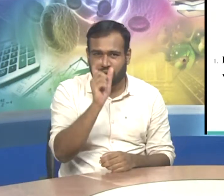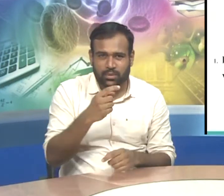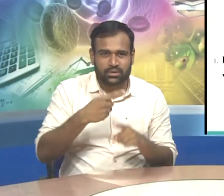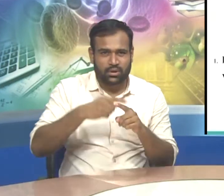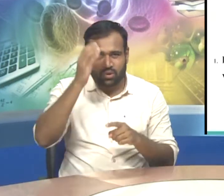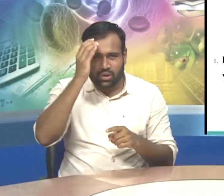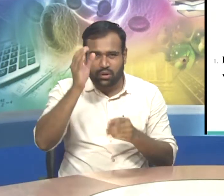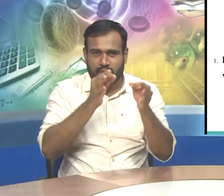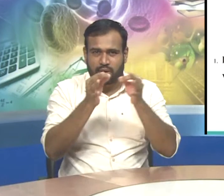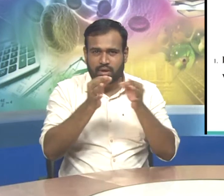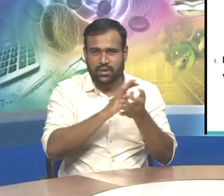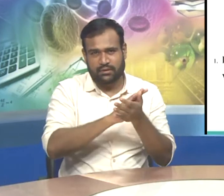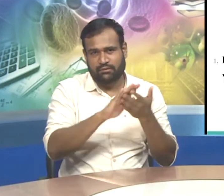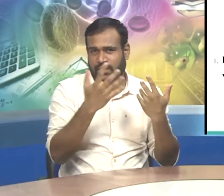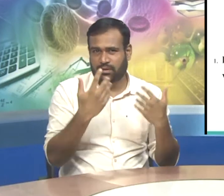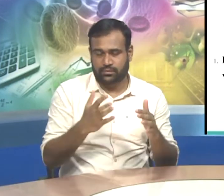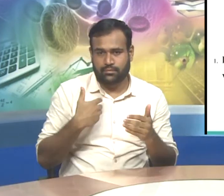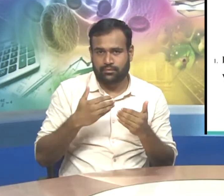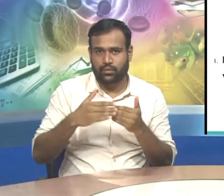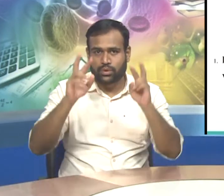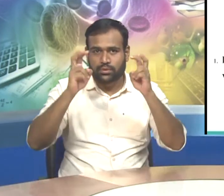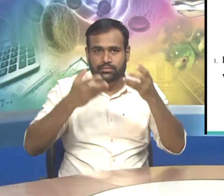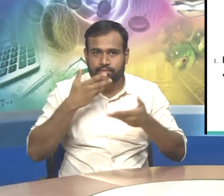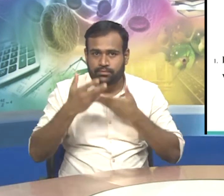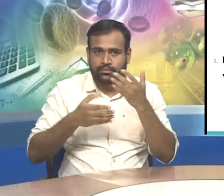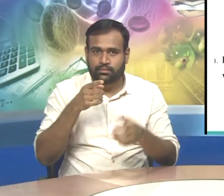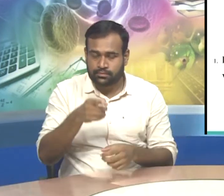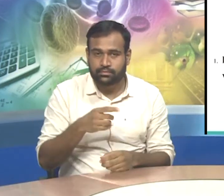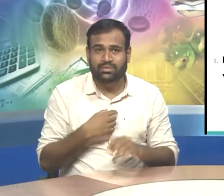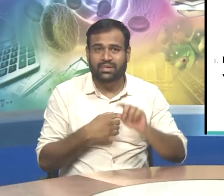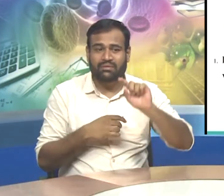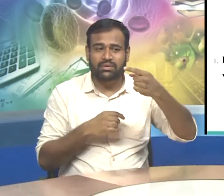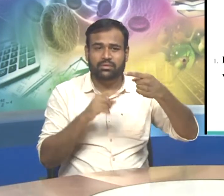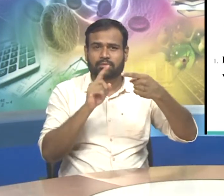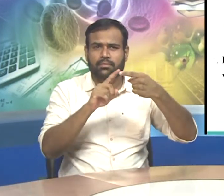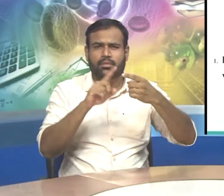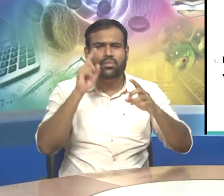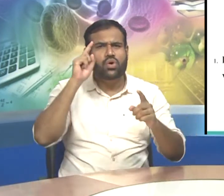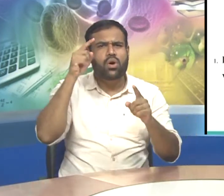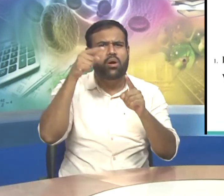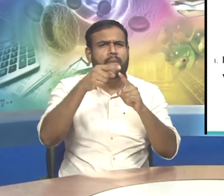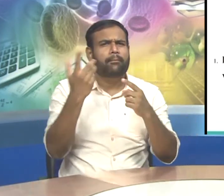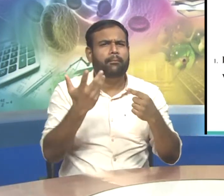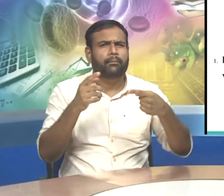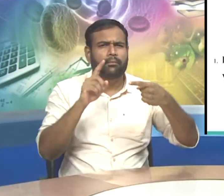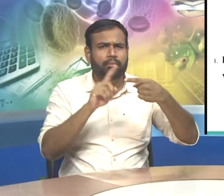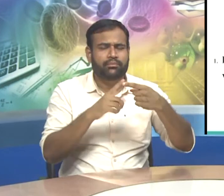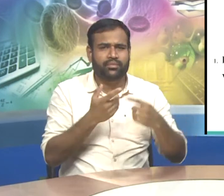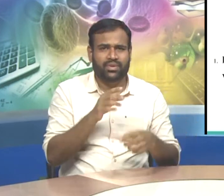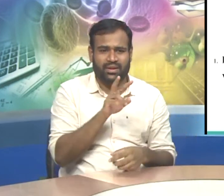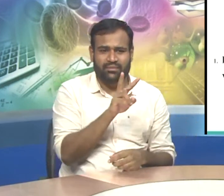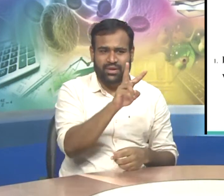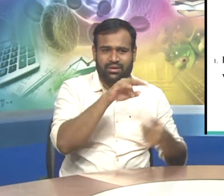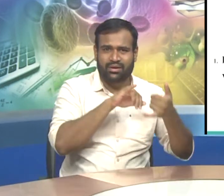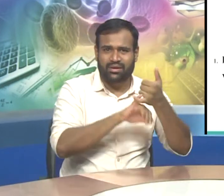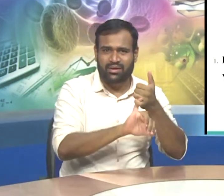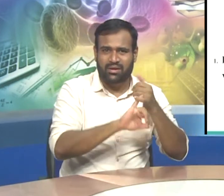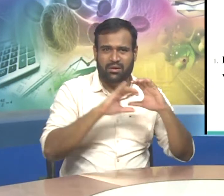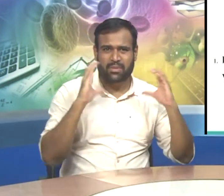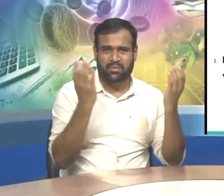So far we have understood the new terms and concepts from the lesson. From now here onwards, we will understand